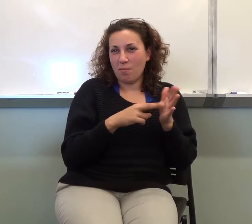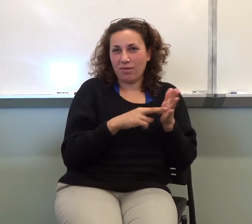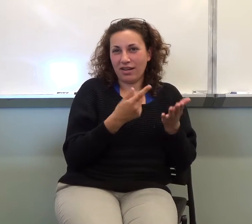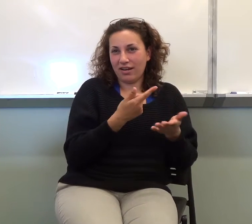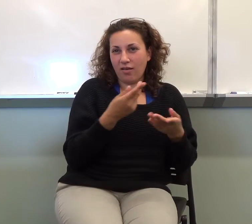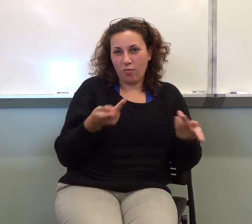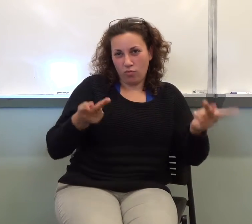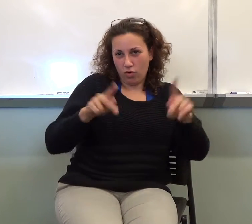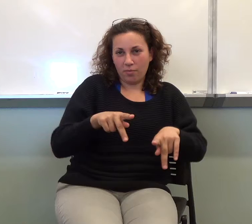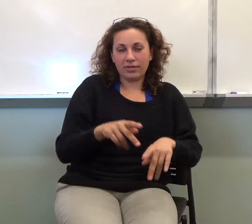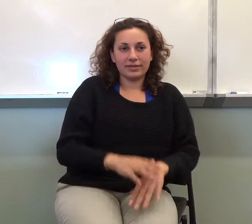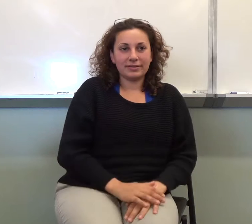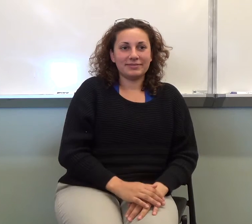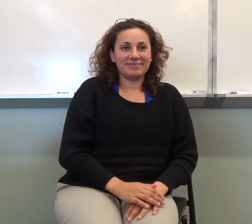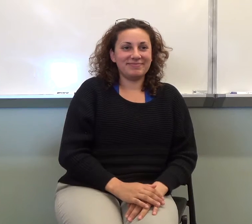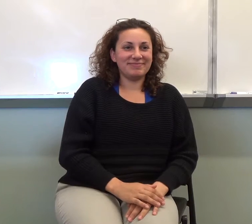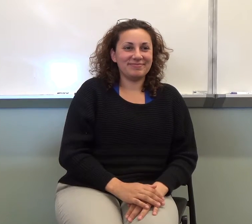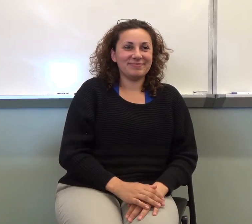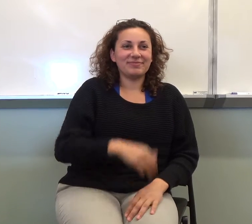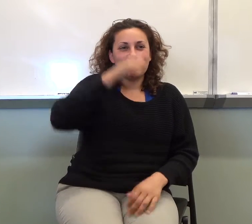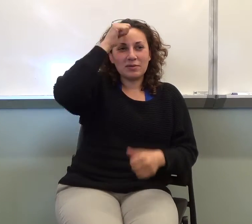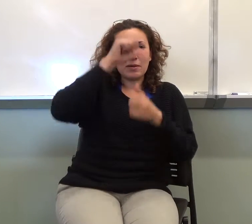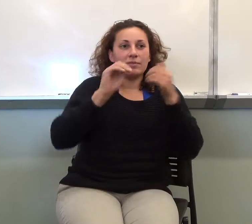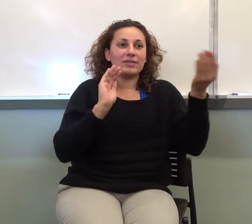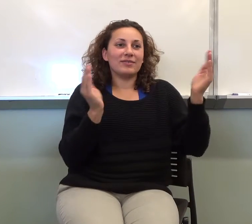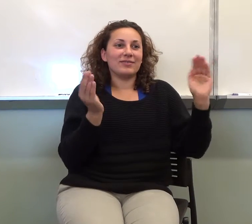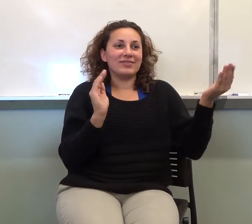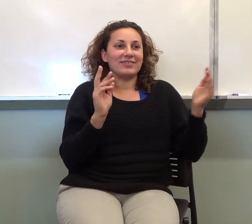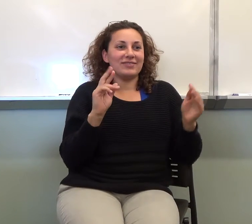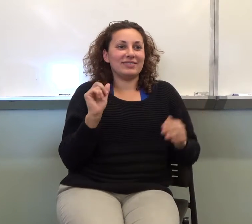that ratio of number of elements in the sample.